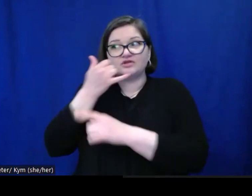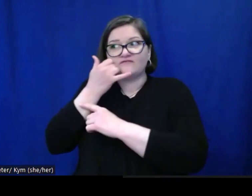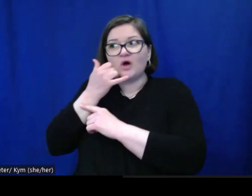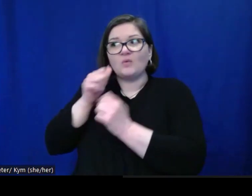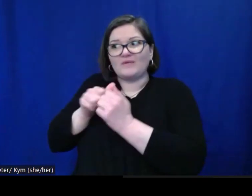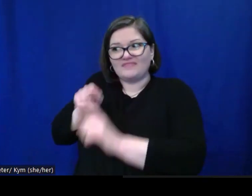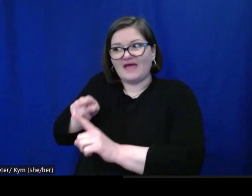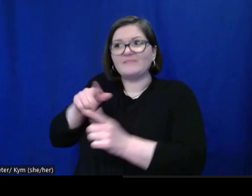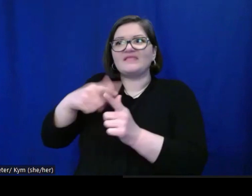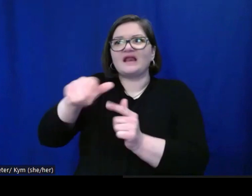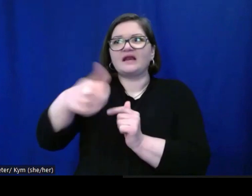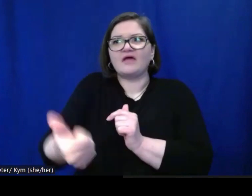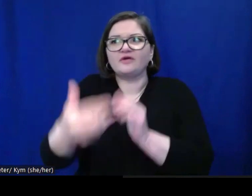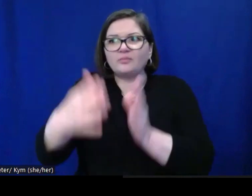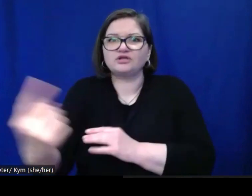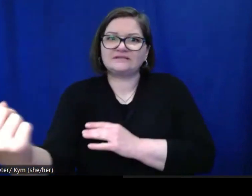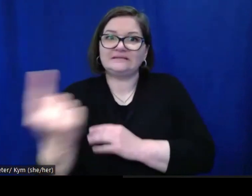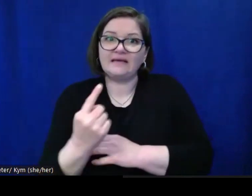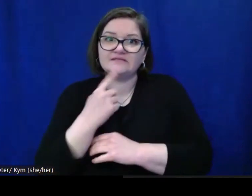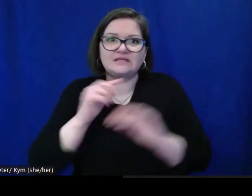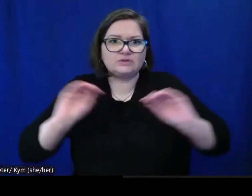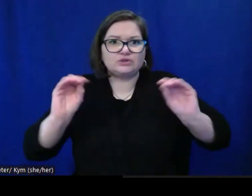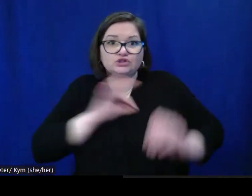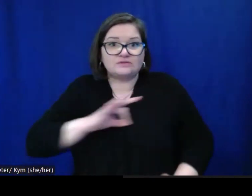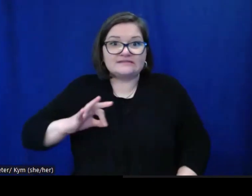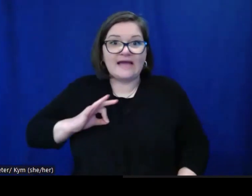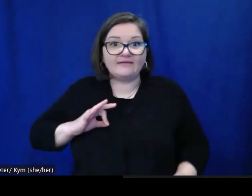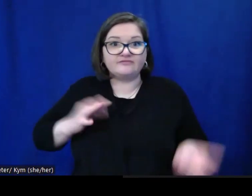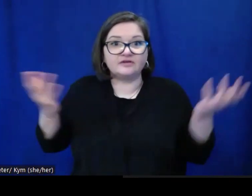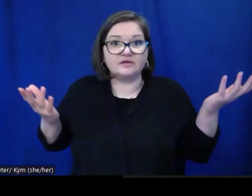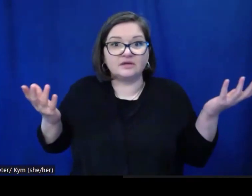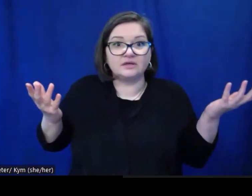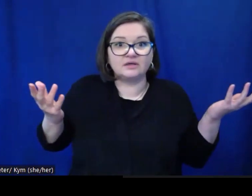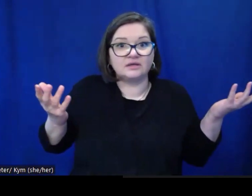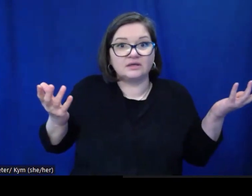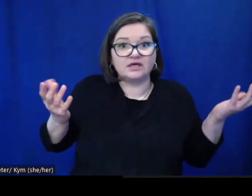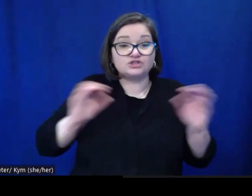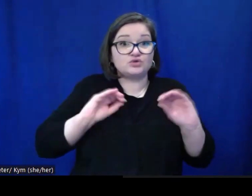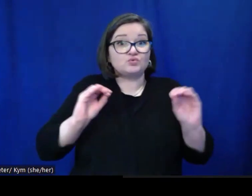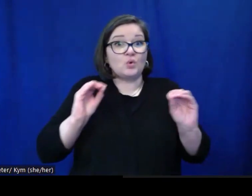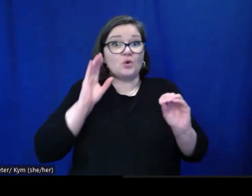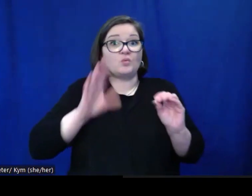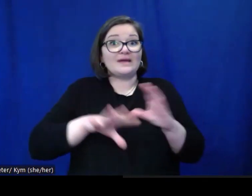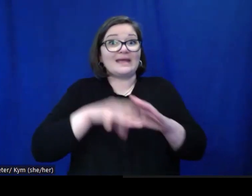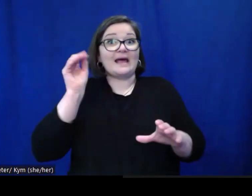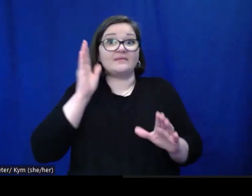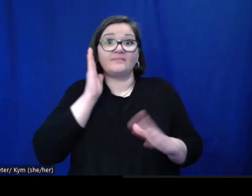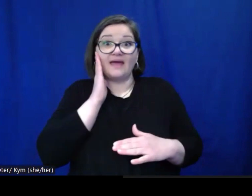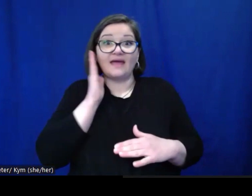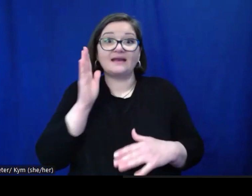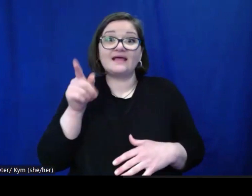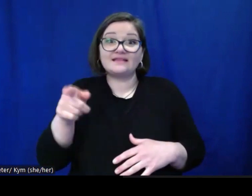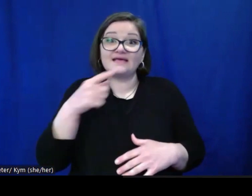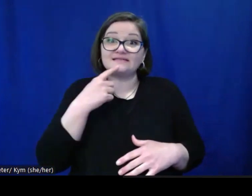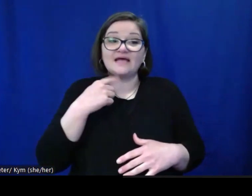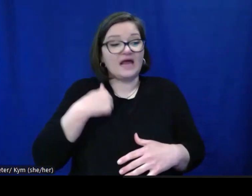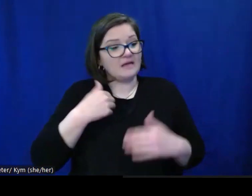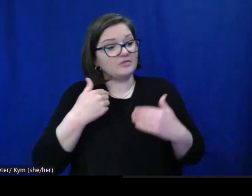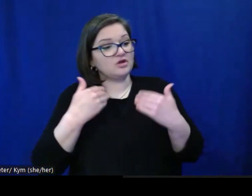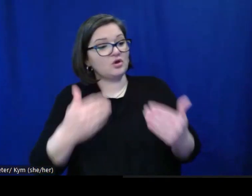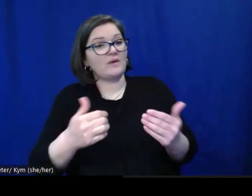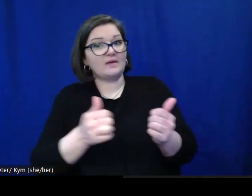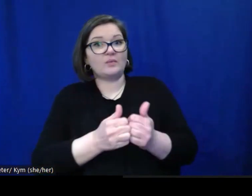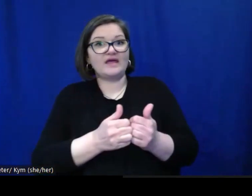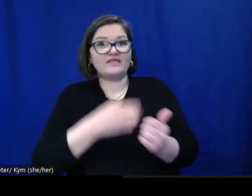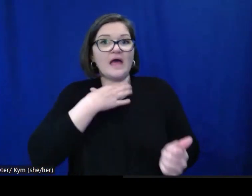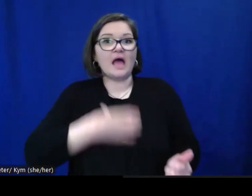and that nobody was going to get out of bed. So I said, and he said, I'm going on a hunger strike. This is a man who's a bad